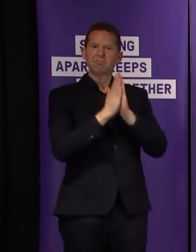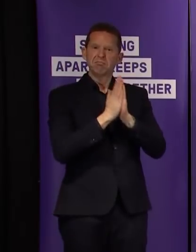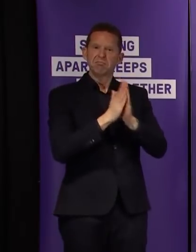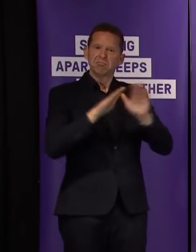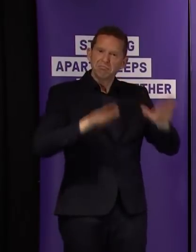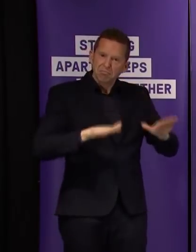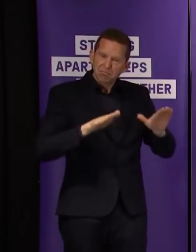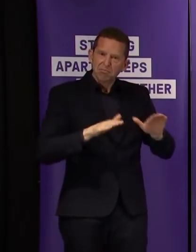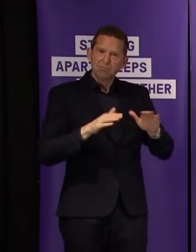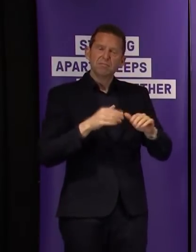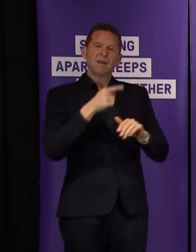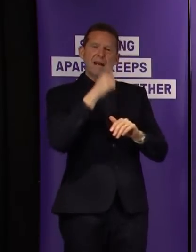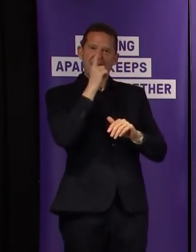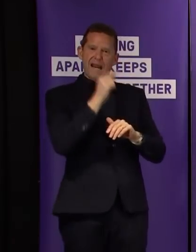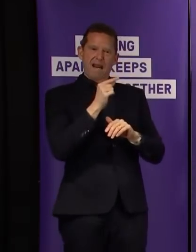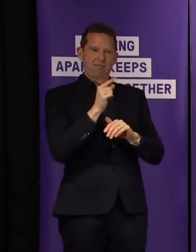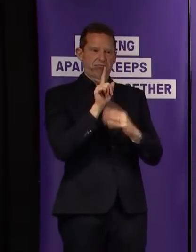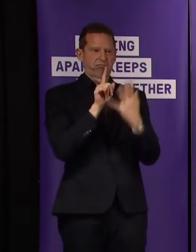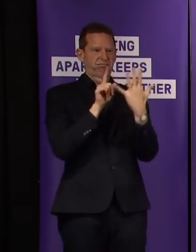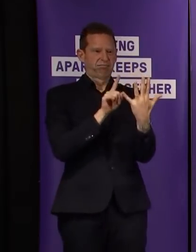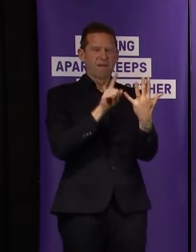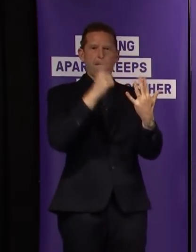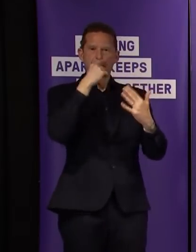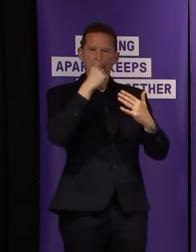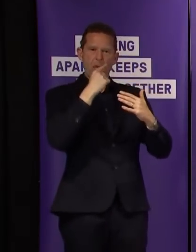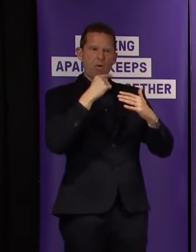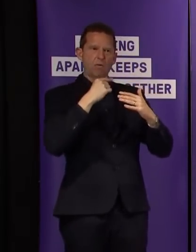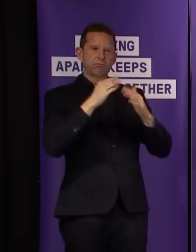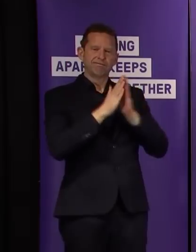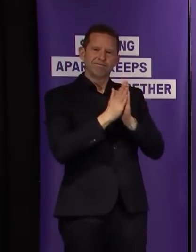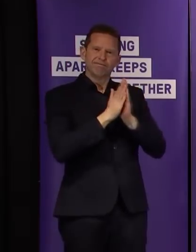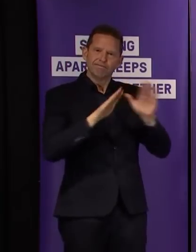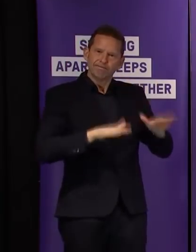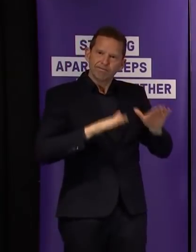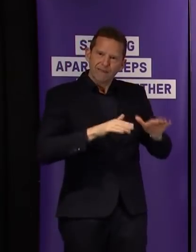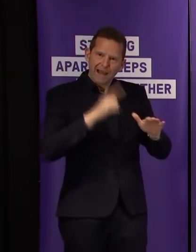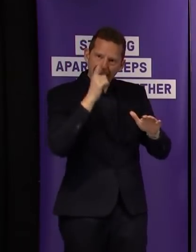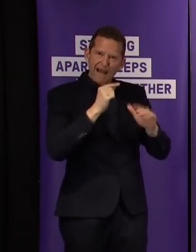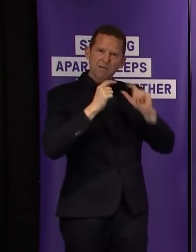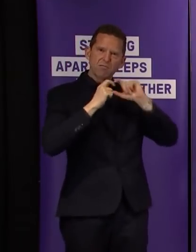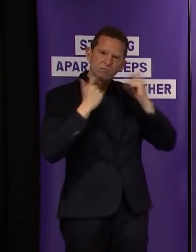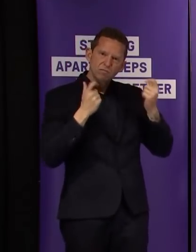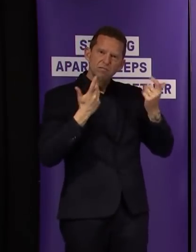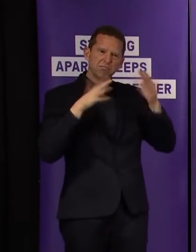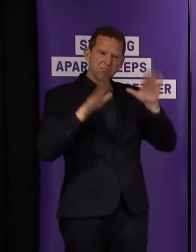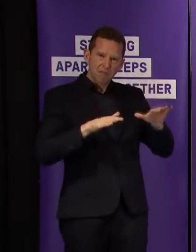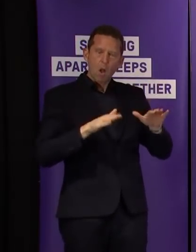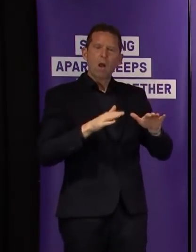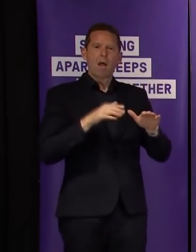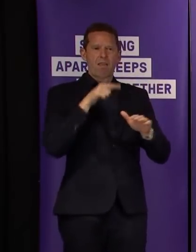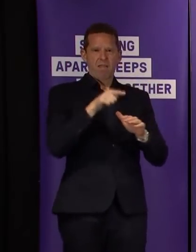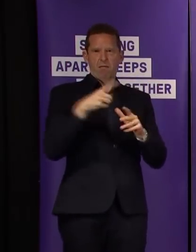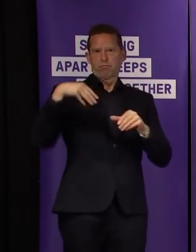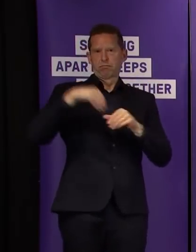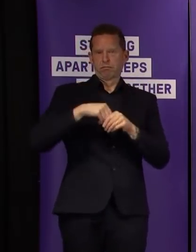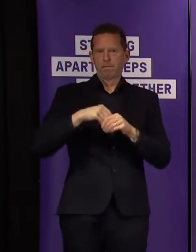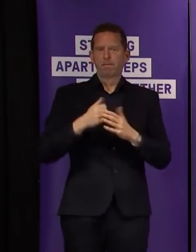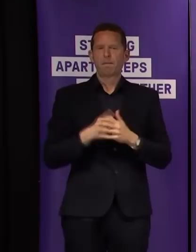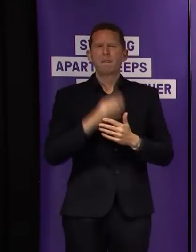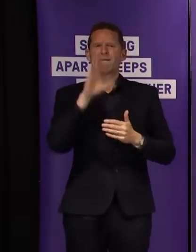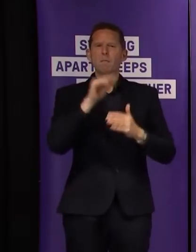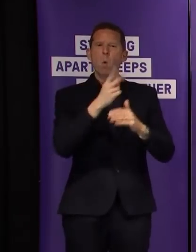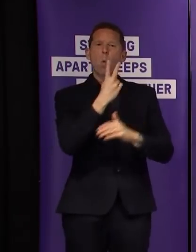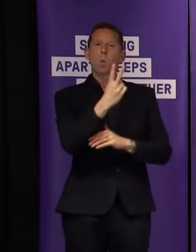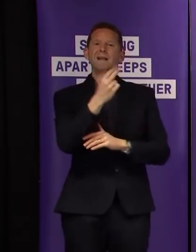faith leader will be allowed. These are examples and some features of each of these steps. The third step from the 26th